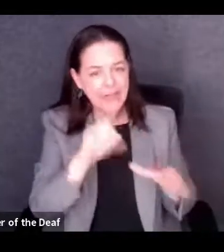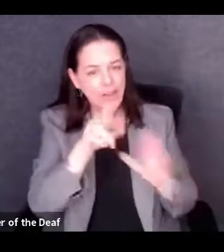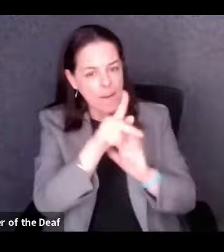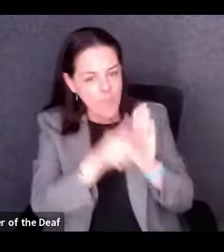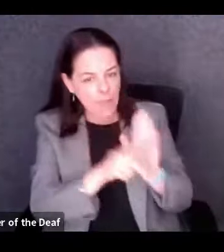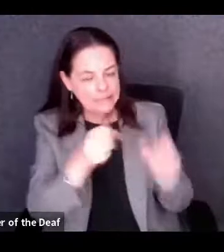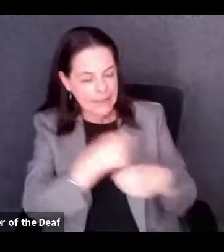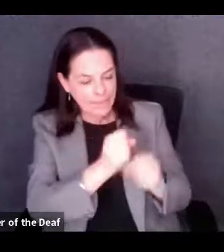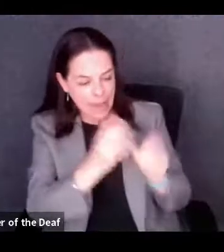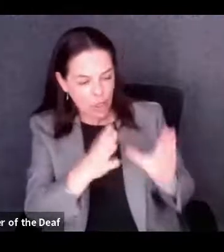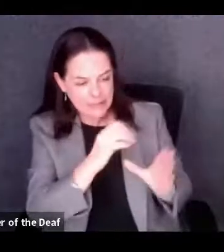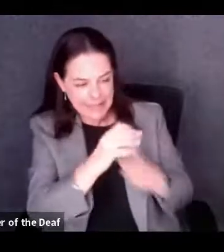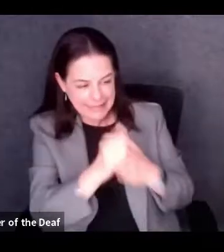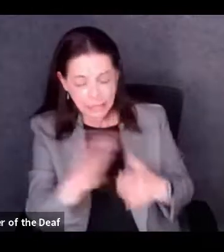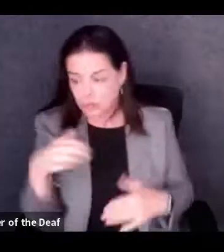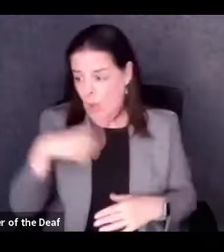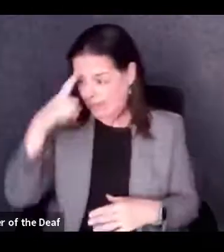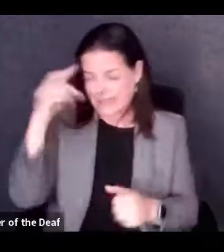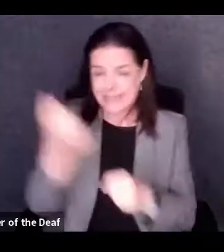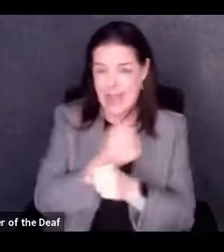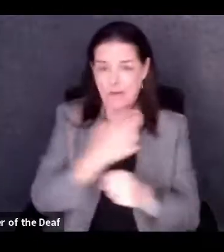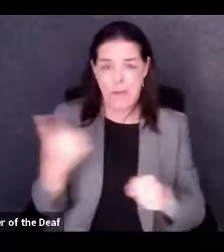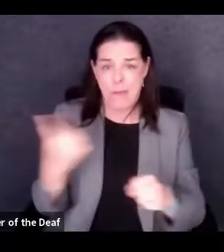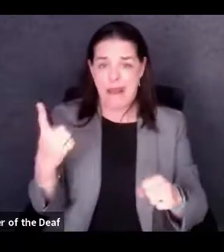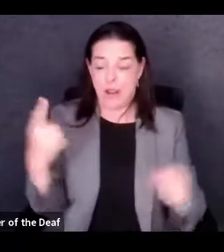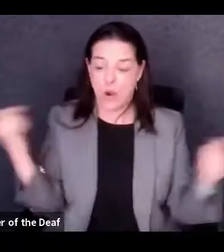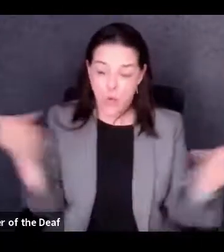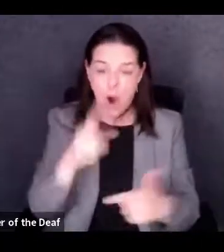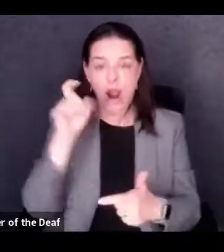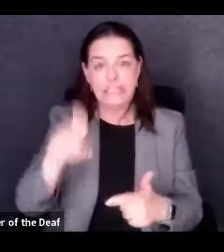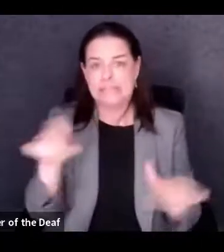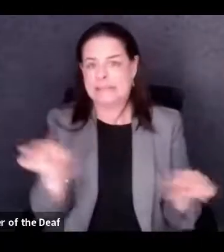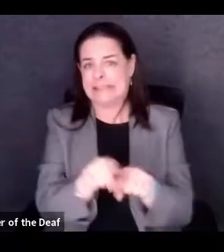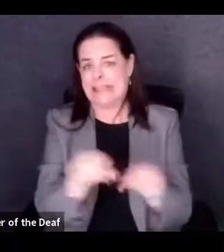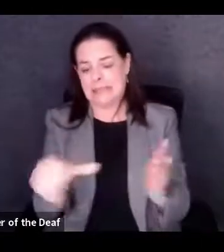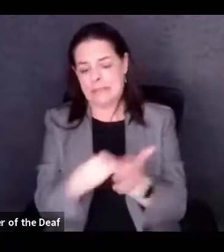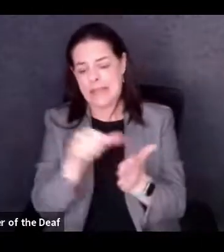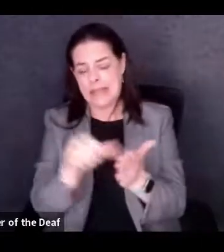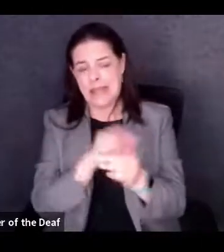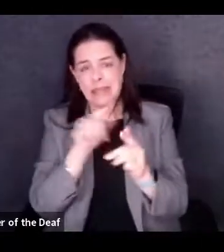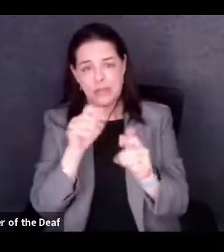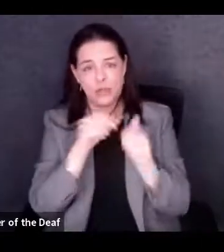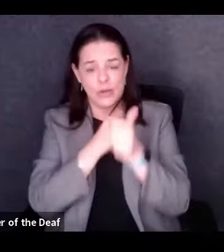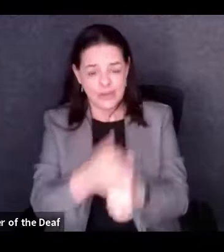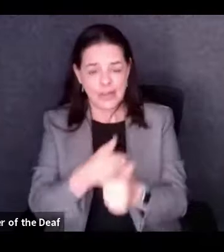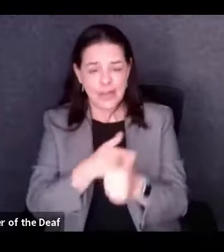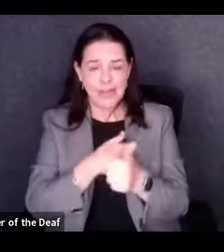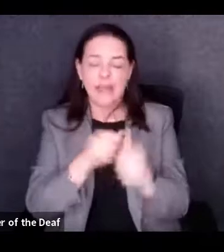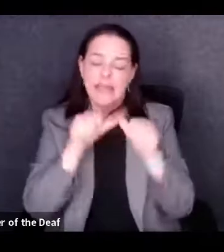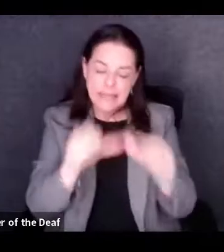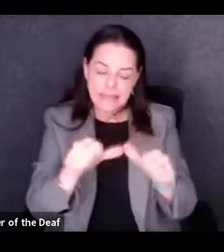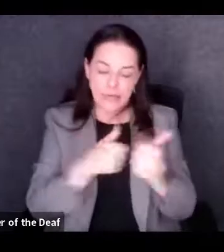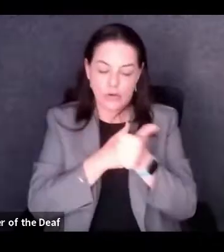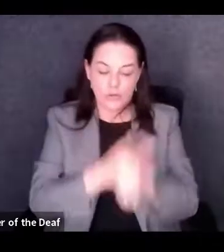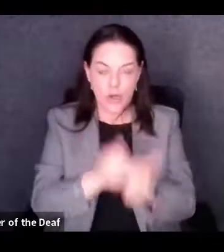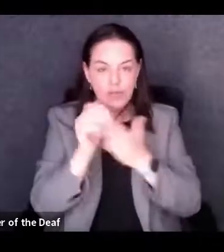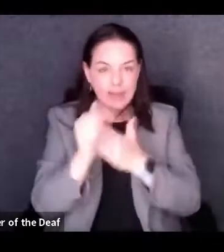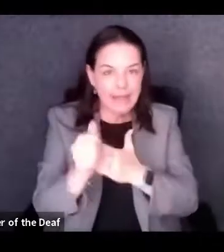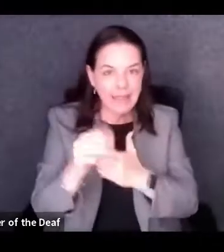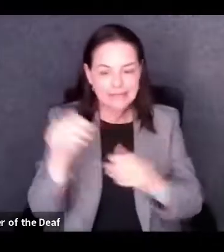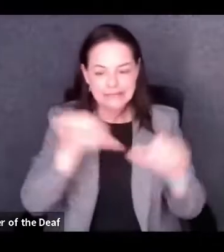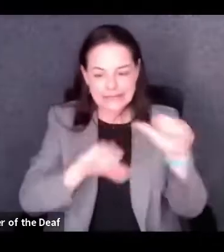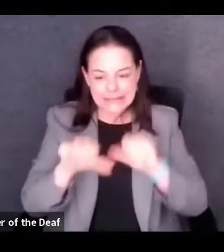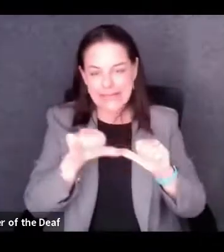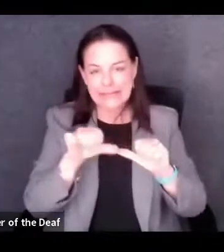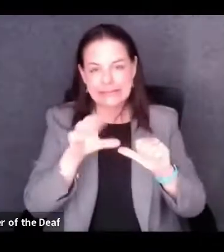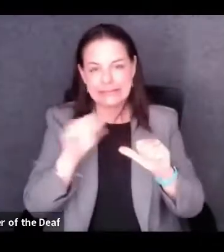of policymakers and leaders. I think it's everybody. I think everybody, we all need to be on the same page as far as continuing to follow the guidance and the science and the data that's out